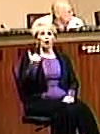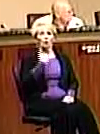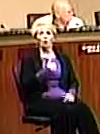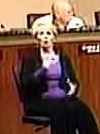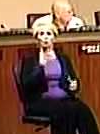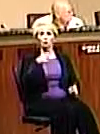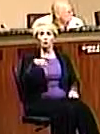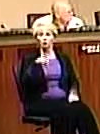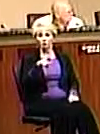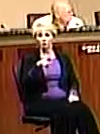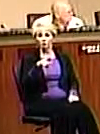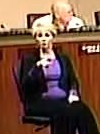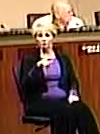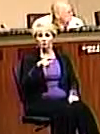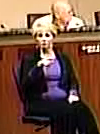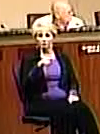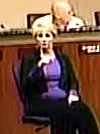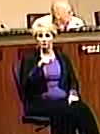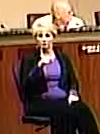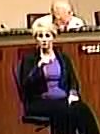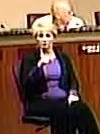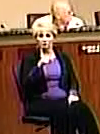you to